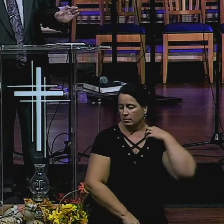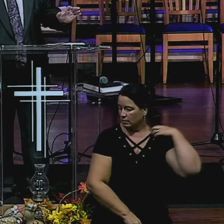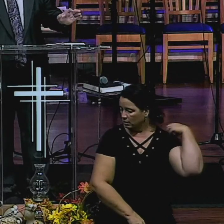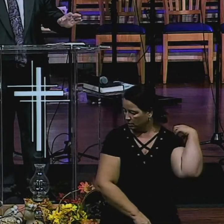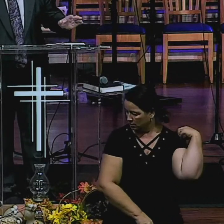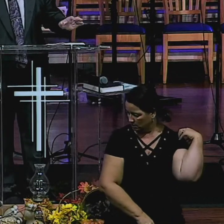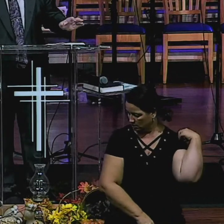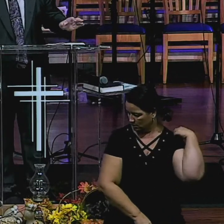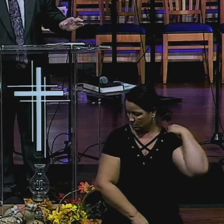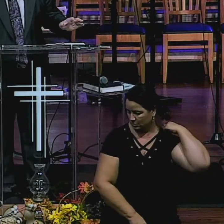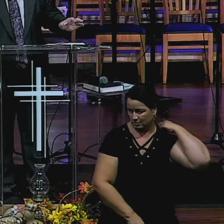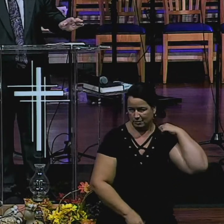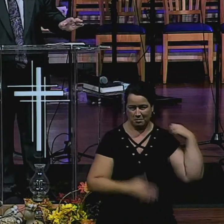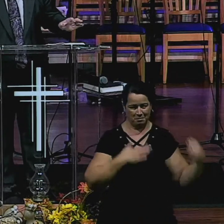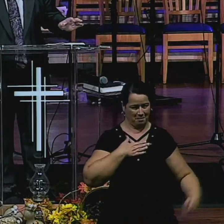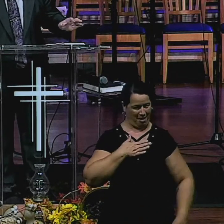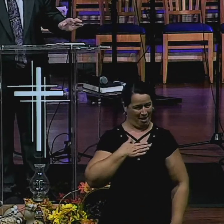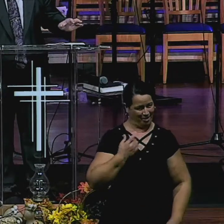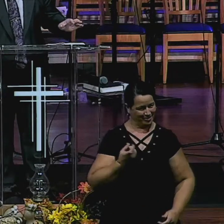And not ours only,